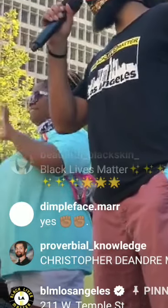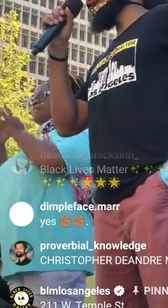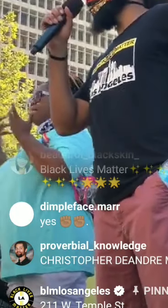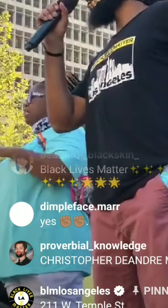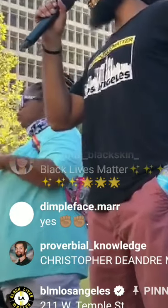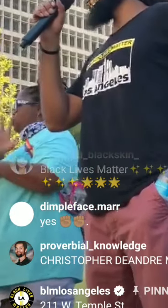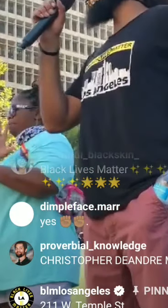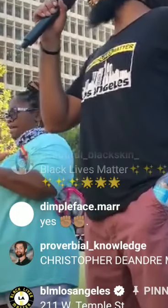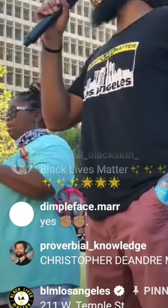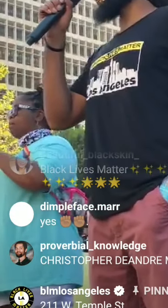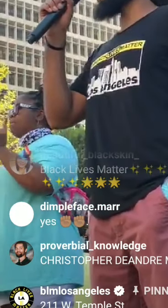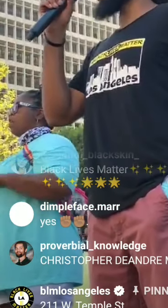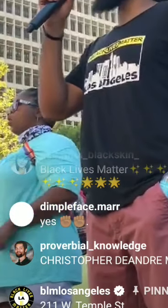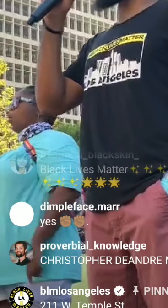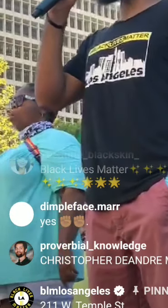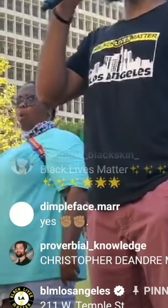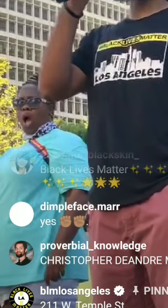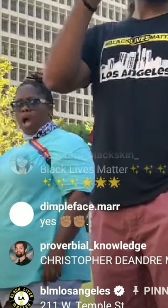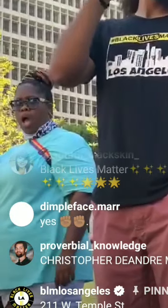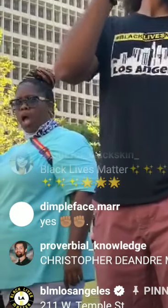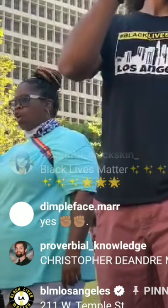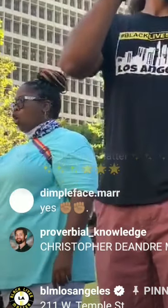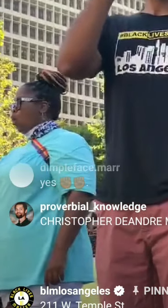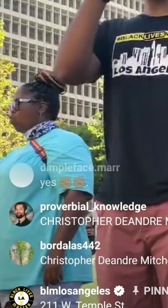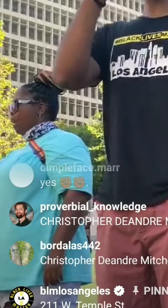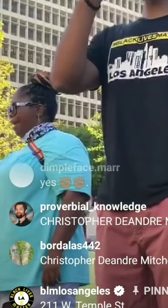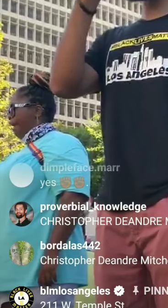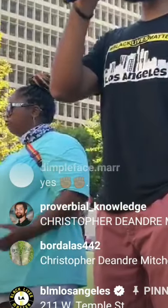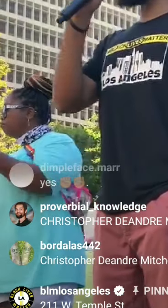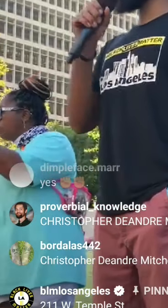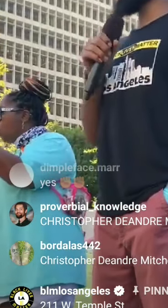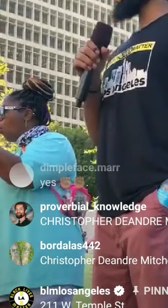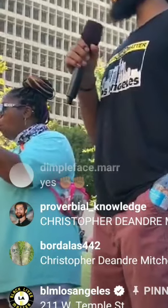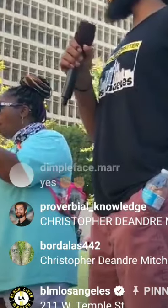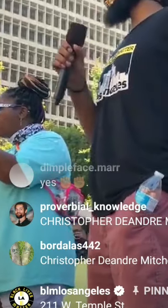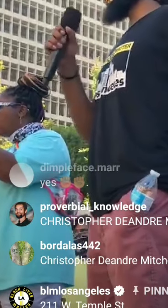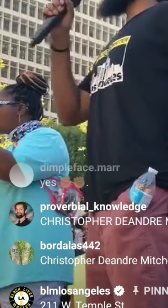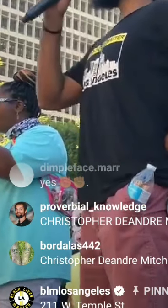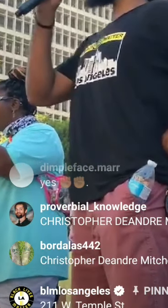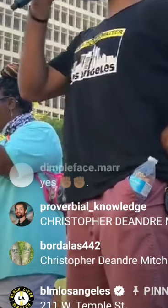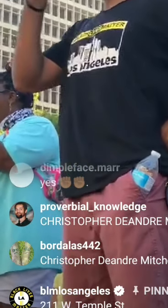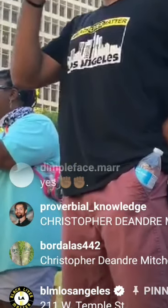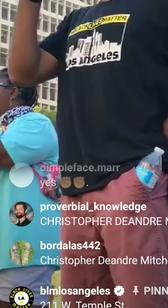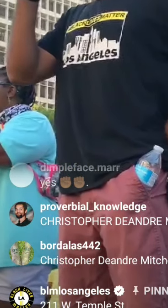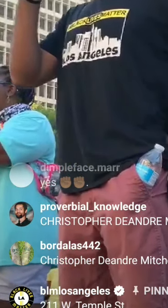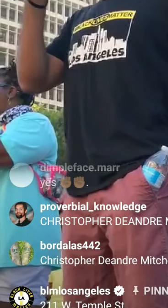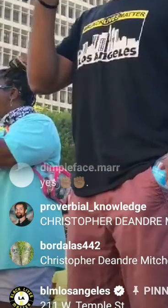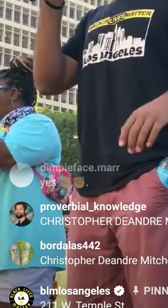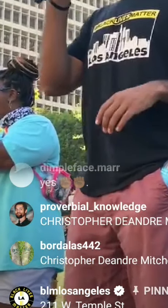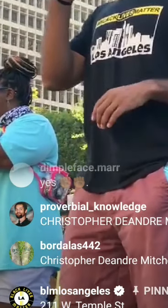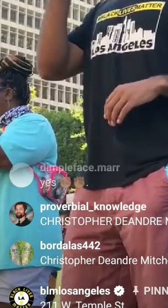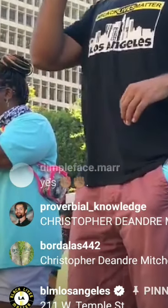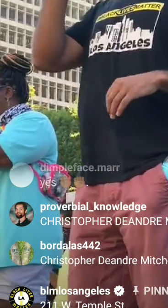going to say the name Juan Correa. All right? Yeah. Say his name! Juan Correa! Say his name!